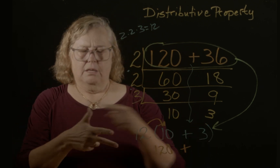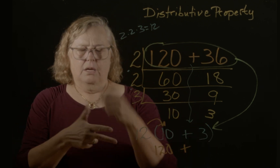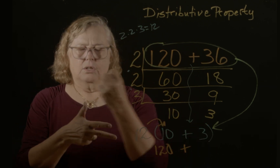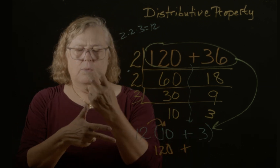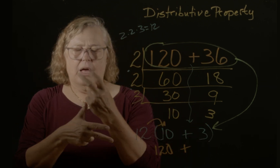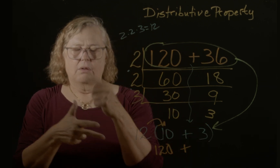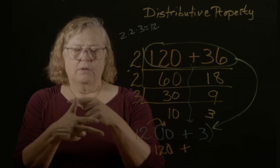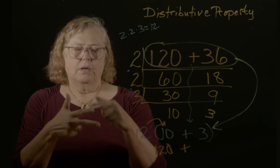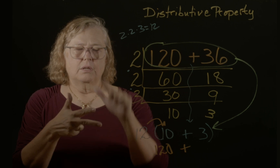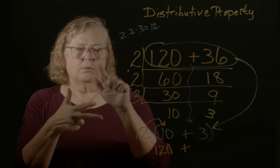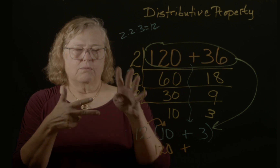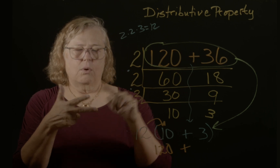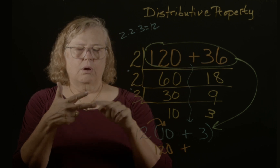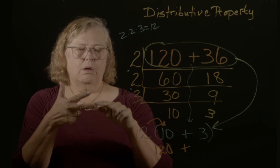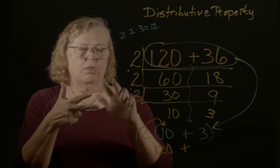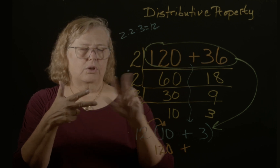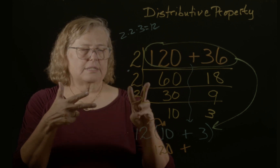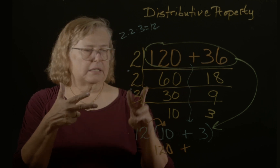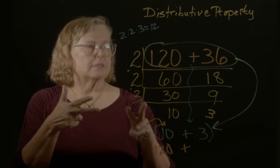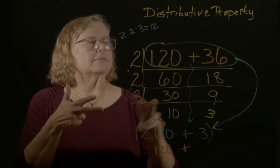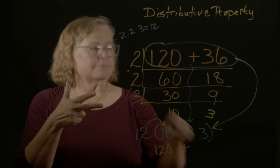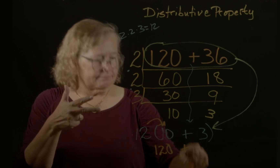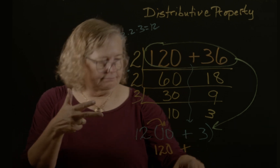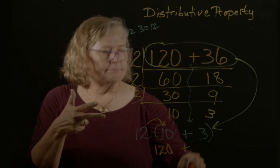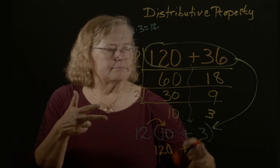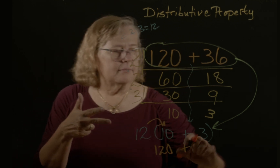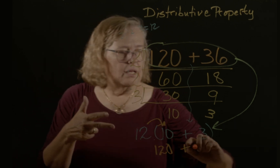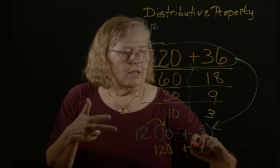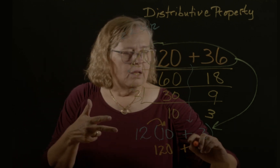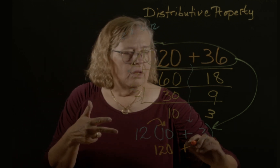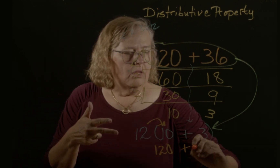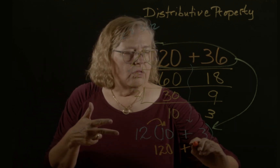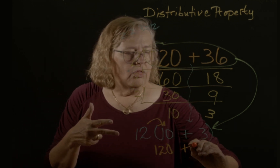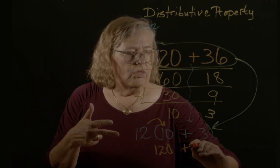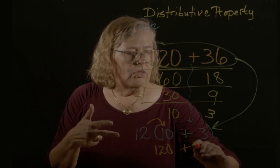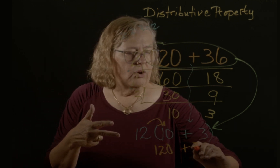is 12, 24, 36, 36. Okay.